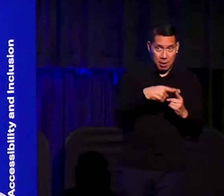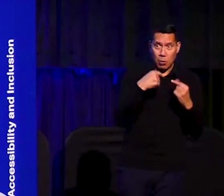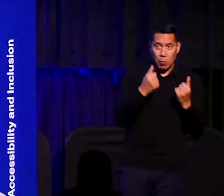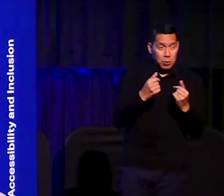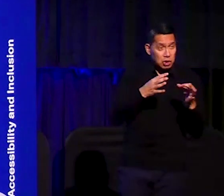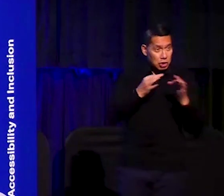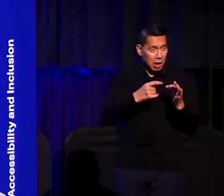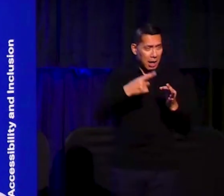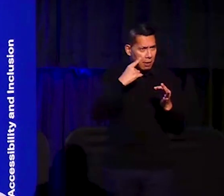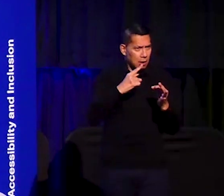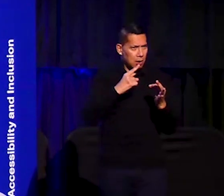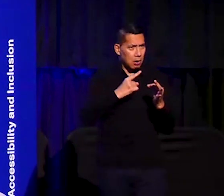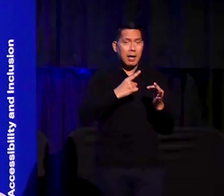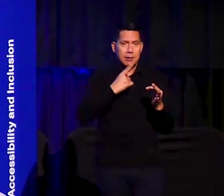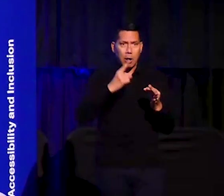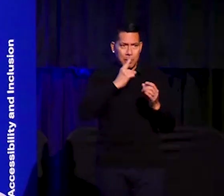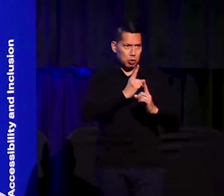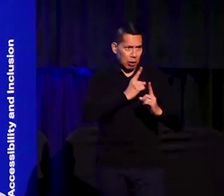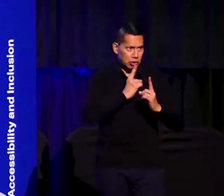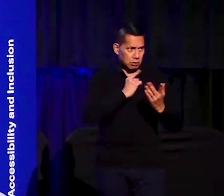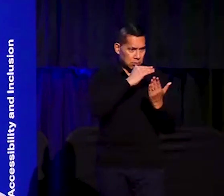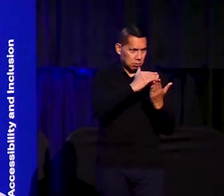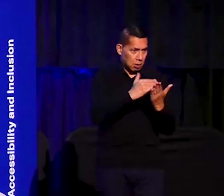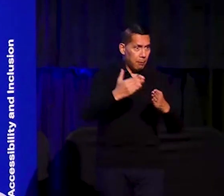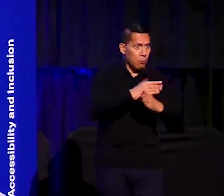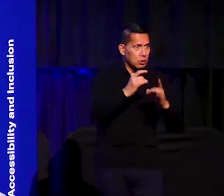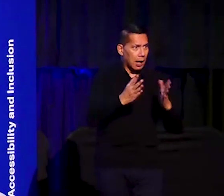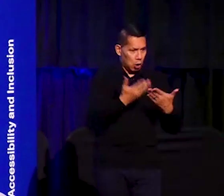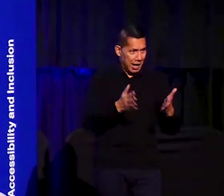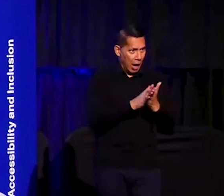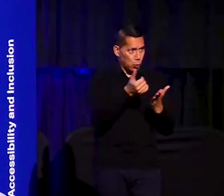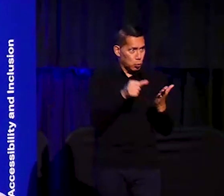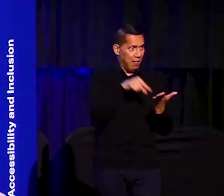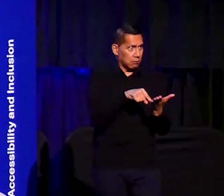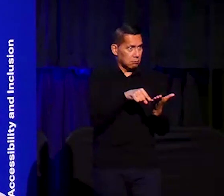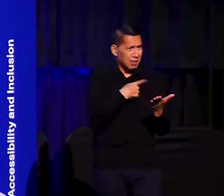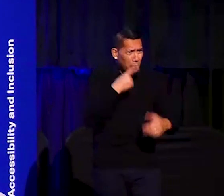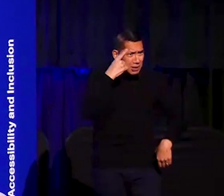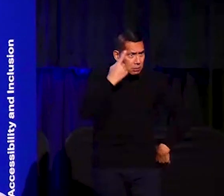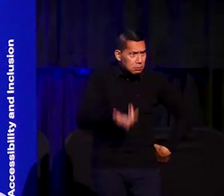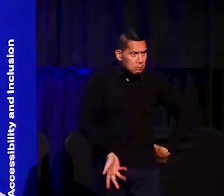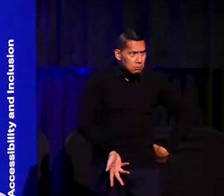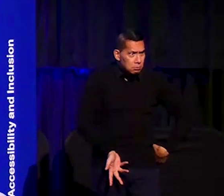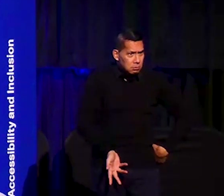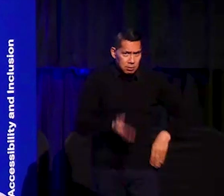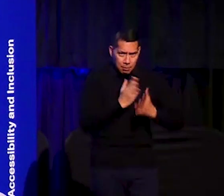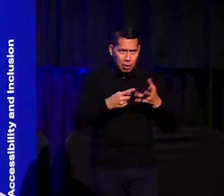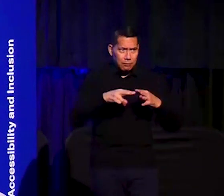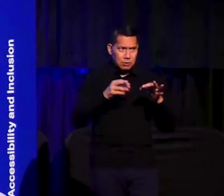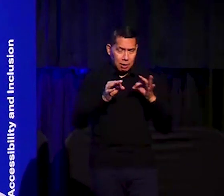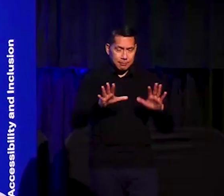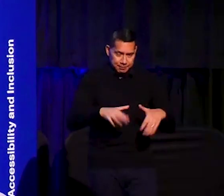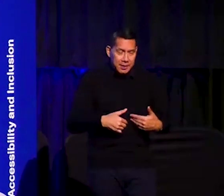you'll all be saying, yeah, you should tell people what they're going to do in the form before you start. That's just common sense. That's just good design.